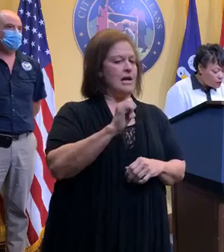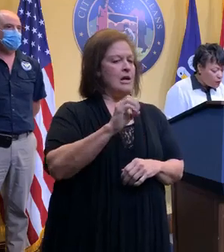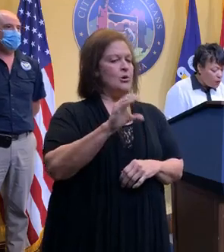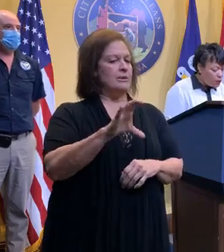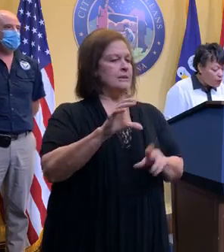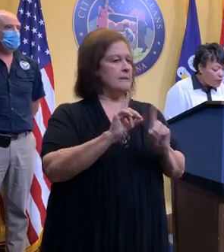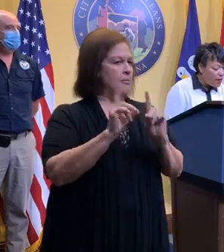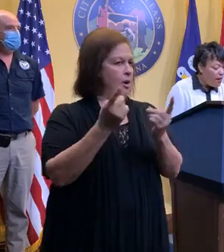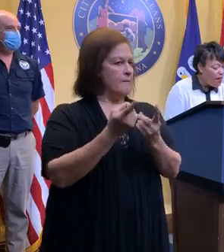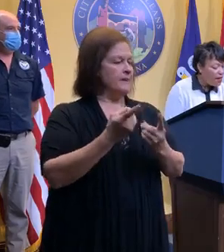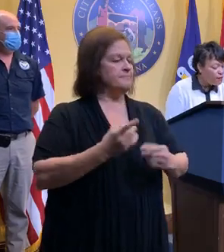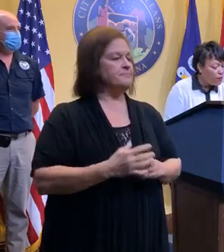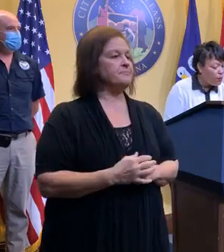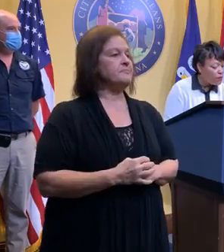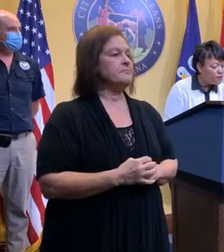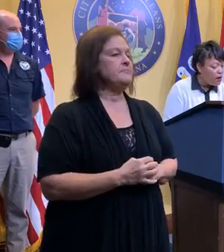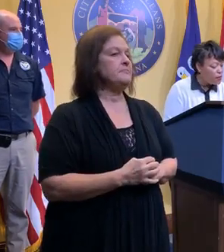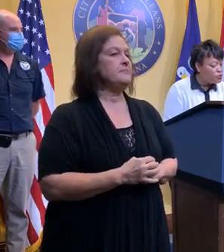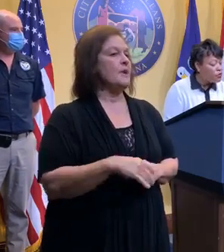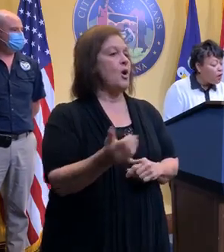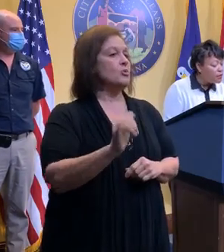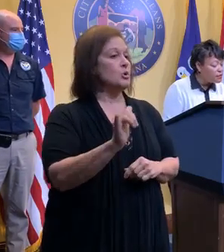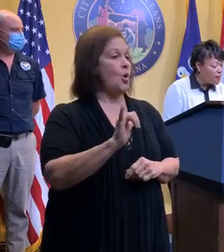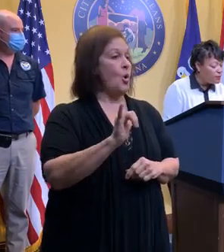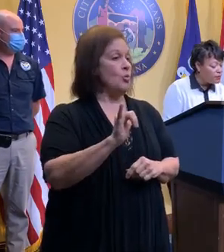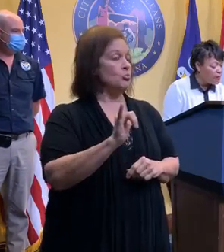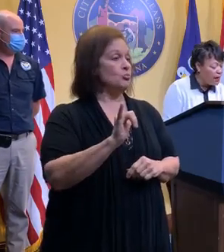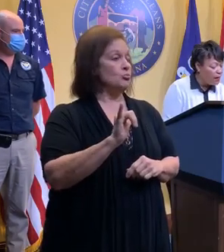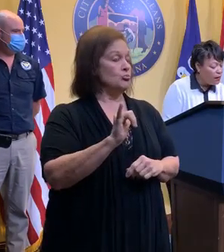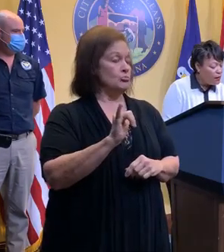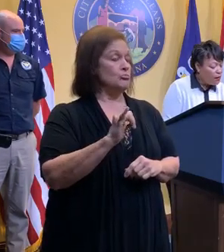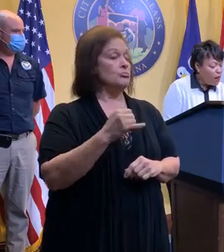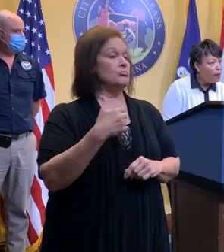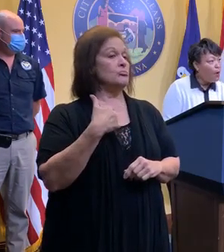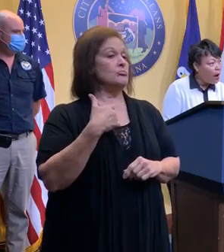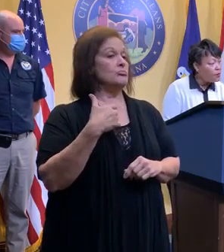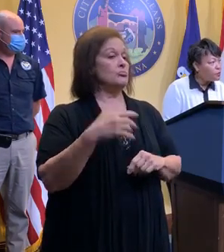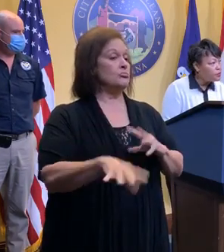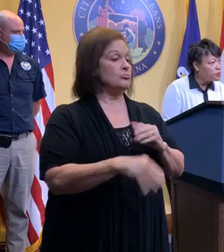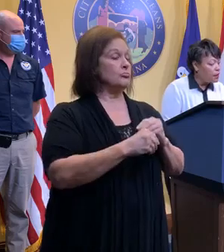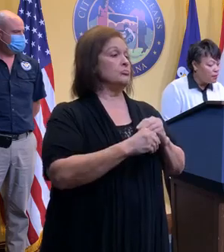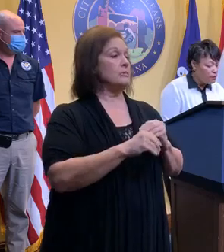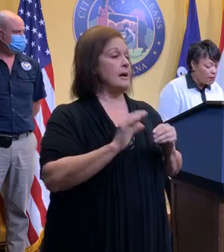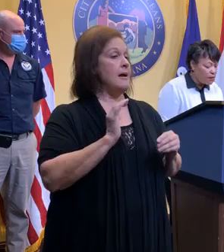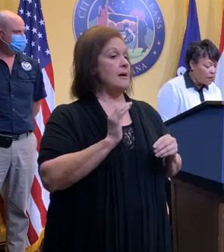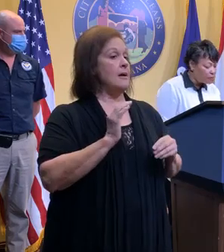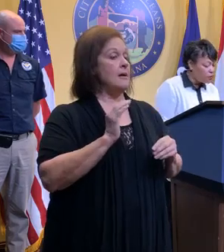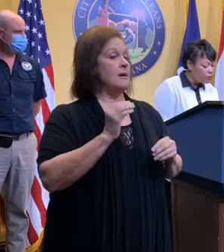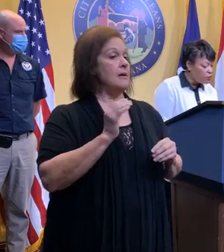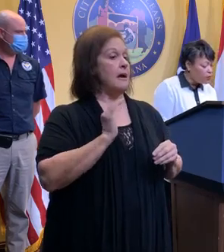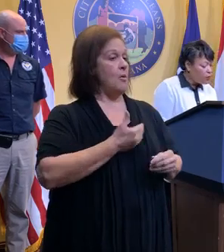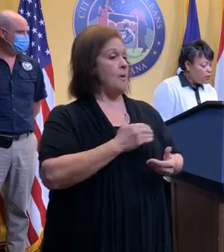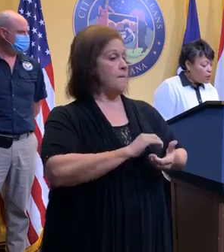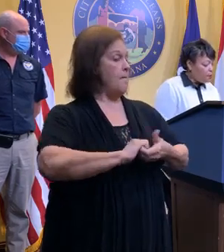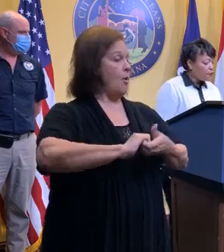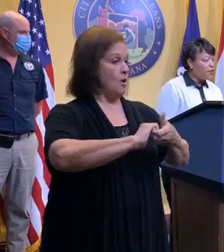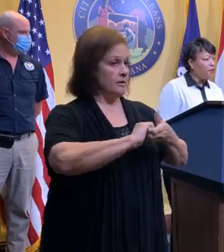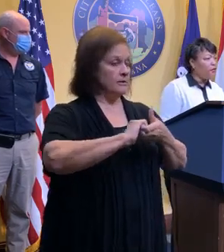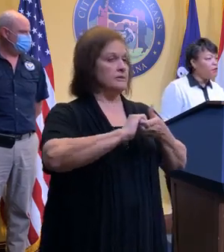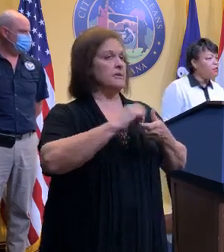And also we have one of our strongest, I would say, partners when it comes